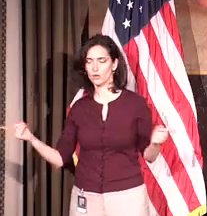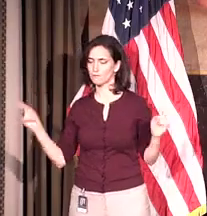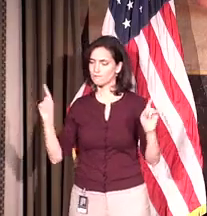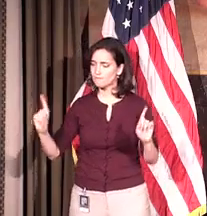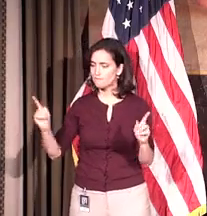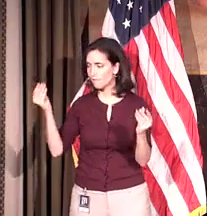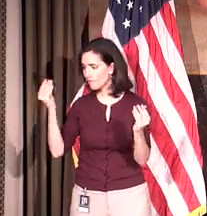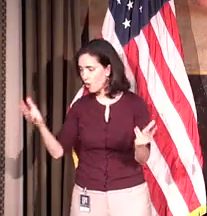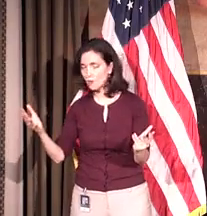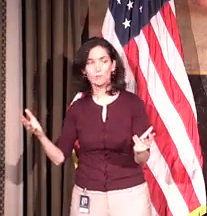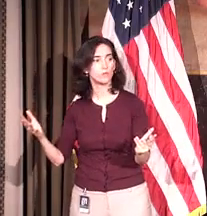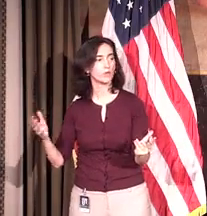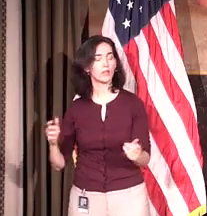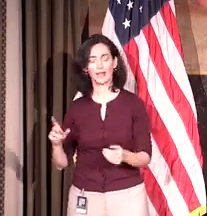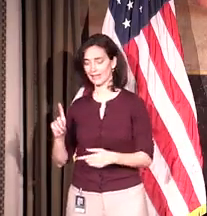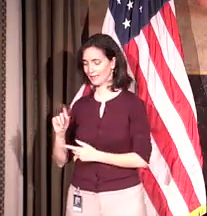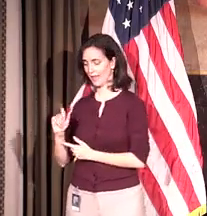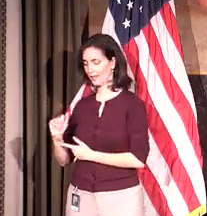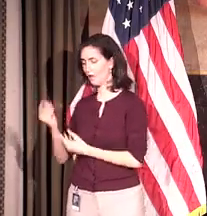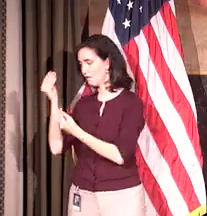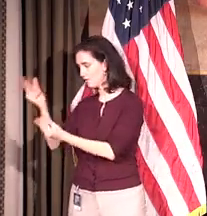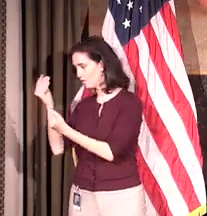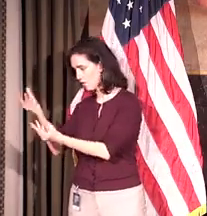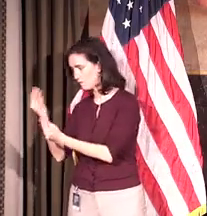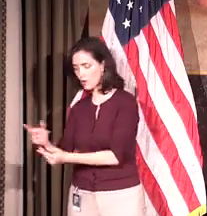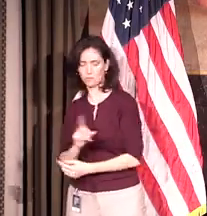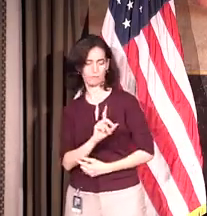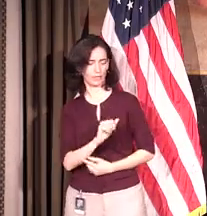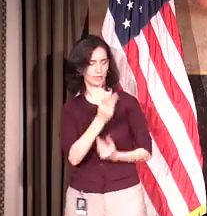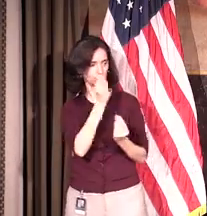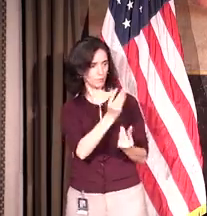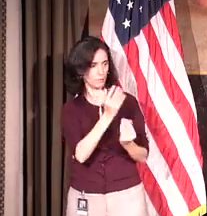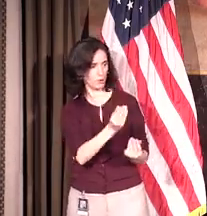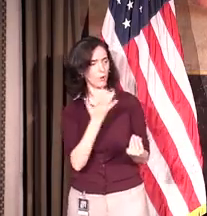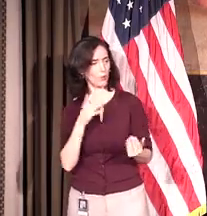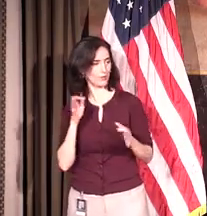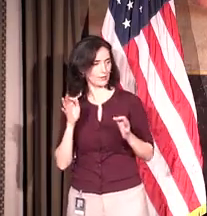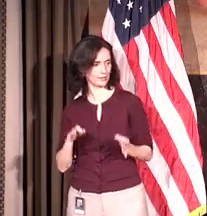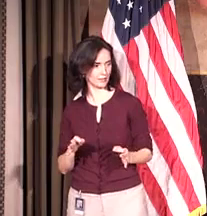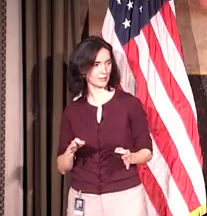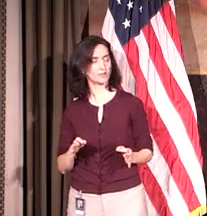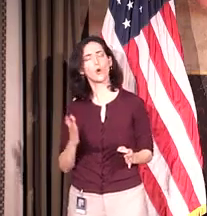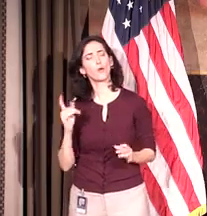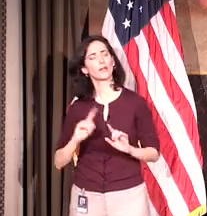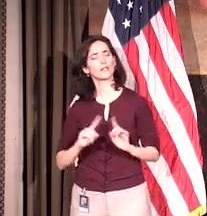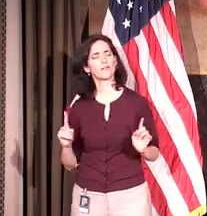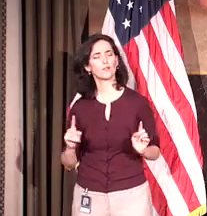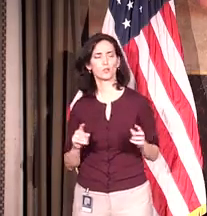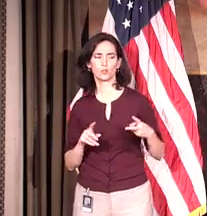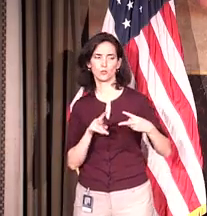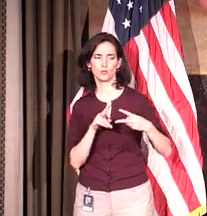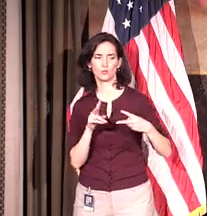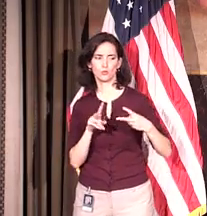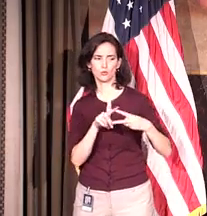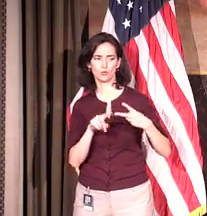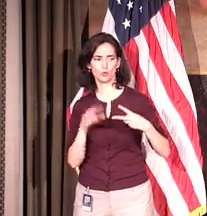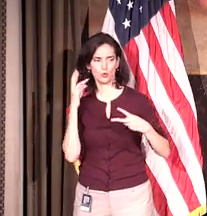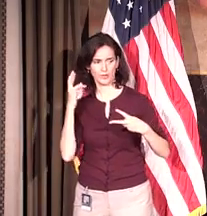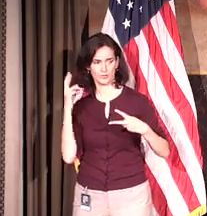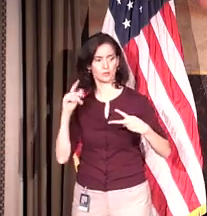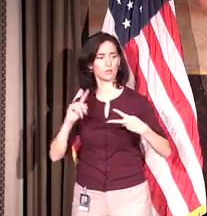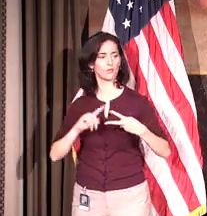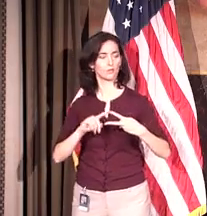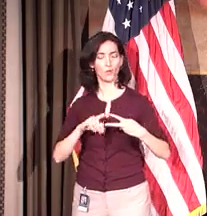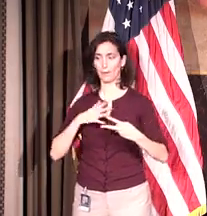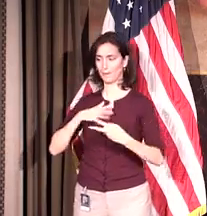the decision on and so forth. And it was a little bit different for a couple of reasons. One of just had to do